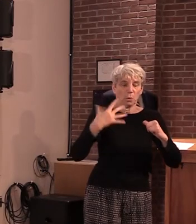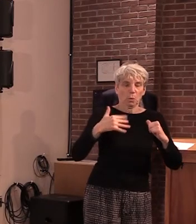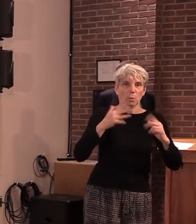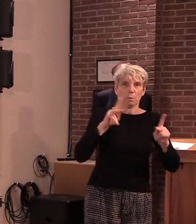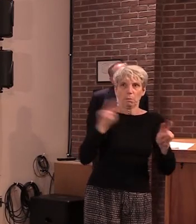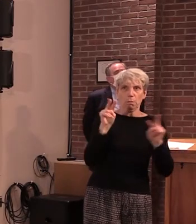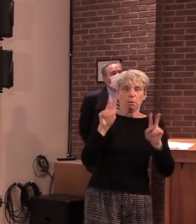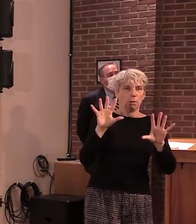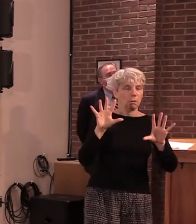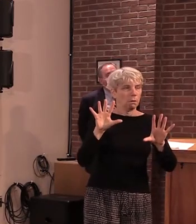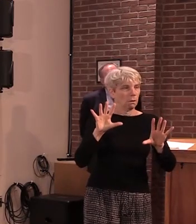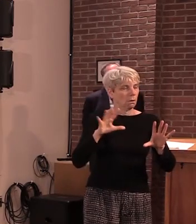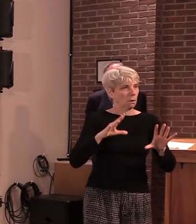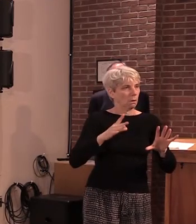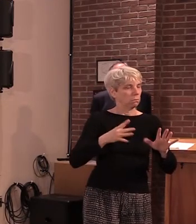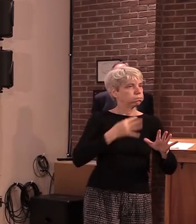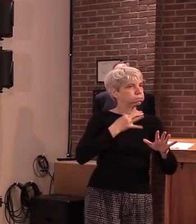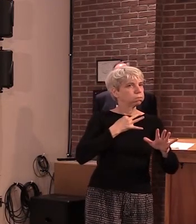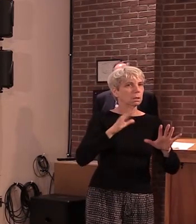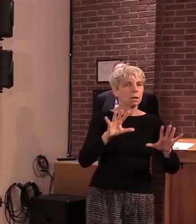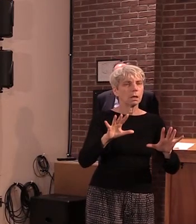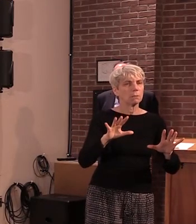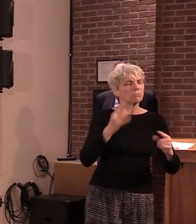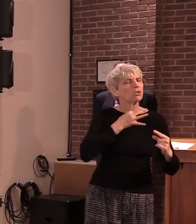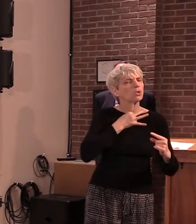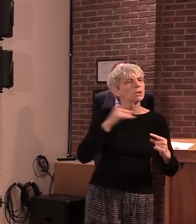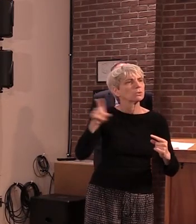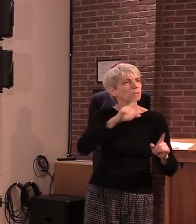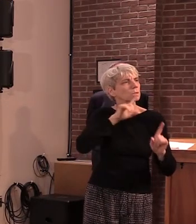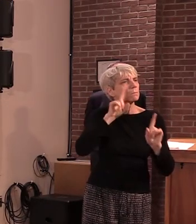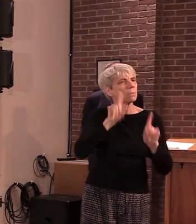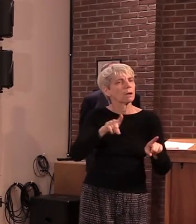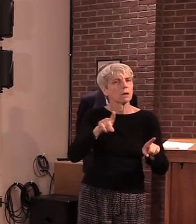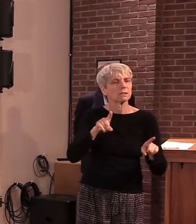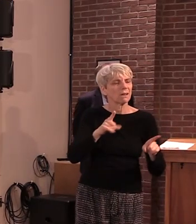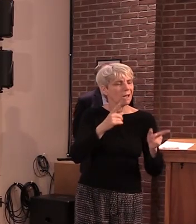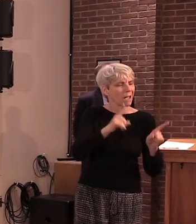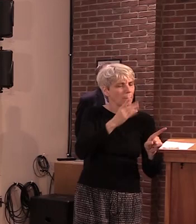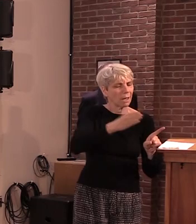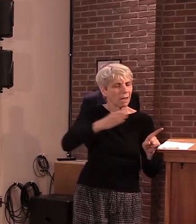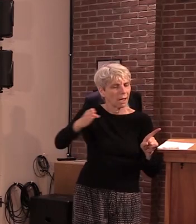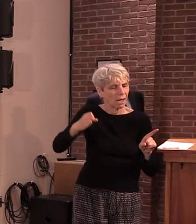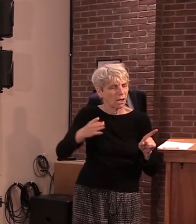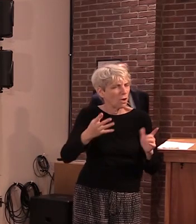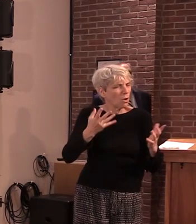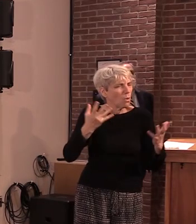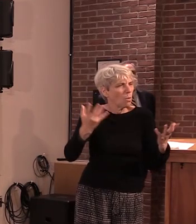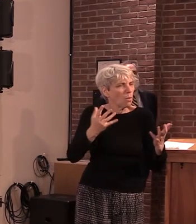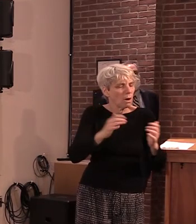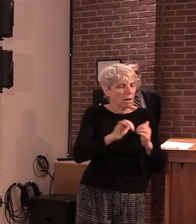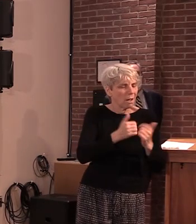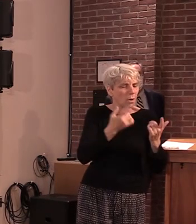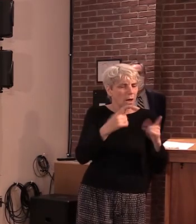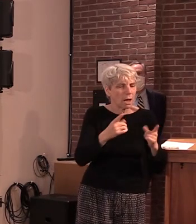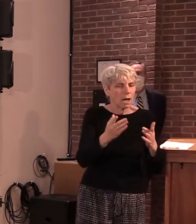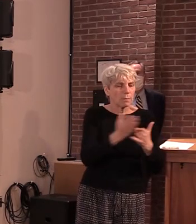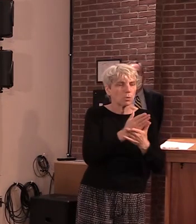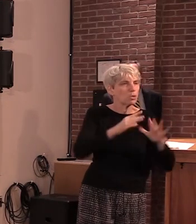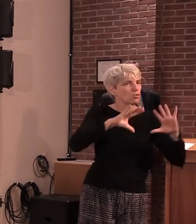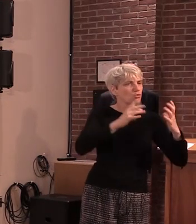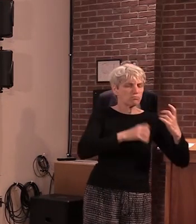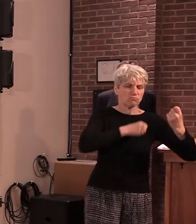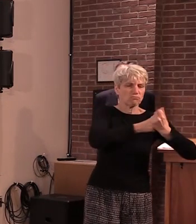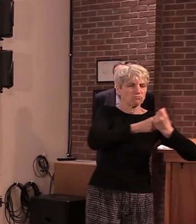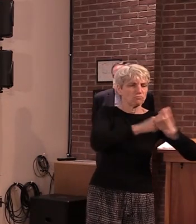wondering what your initial thoughts are on it, sort of the chain of events and what happened between the pro-police orders